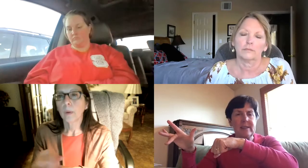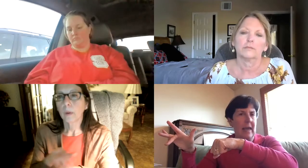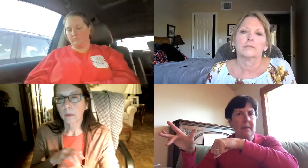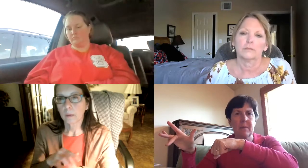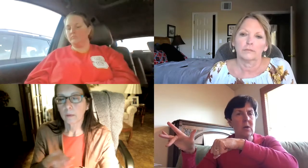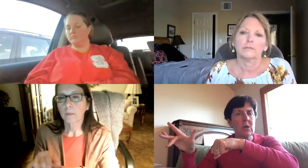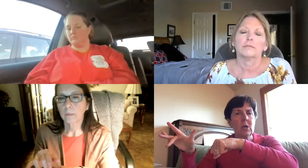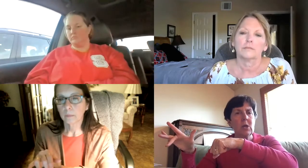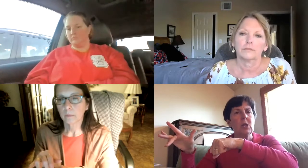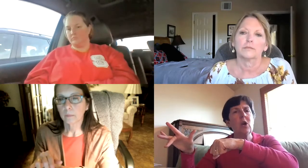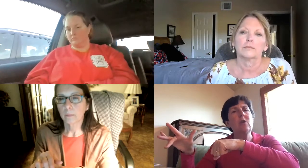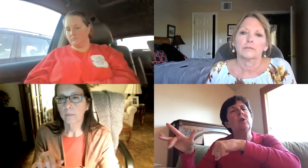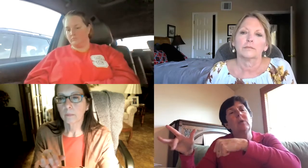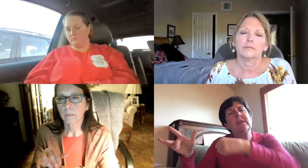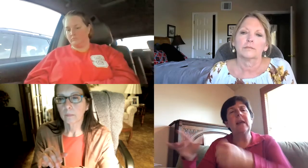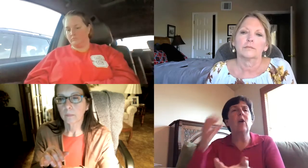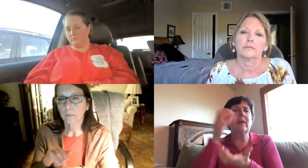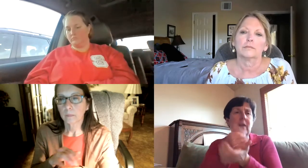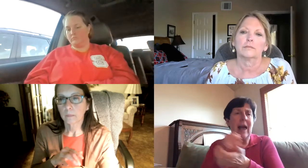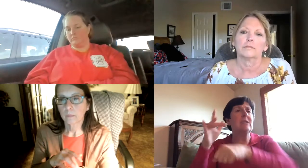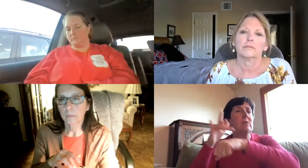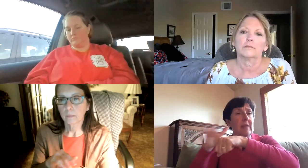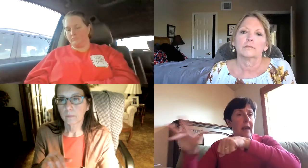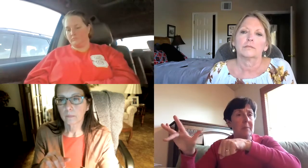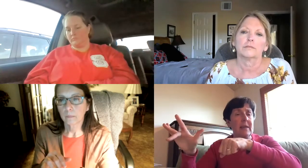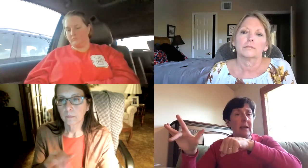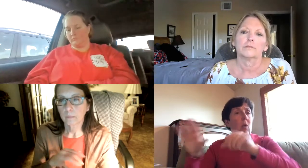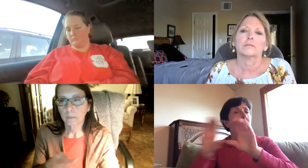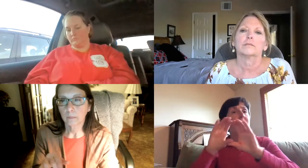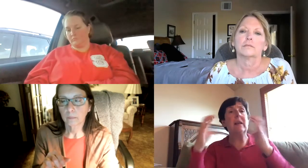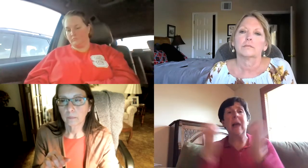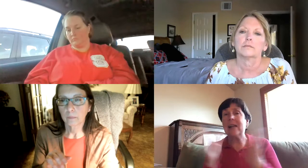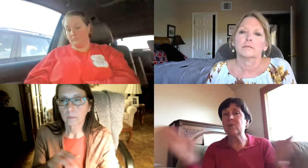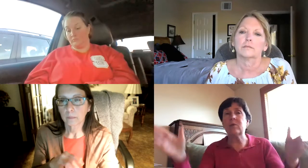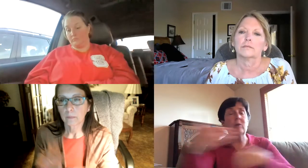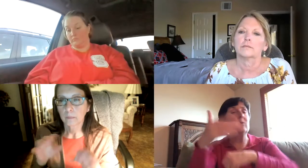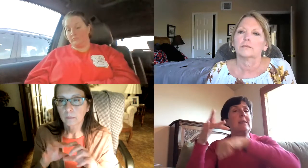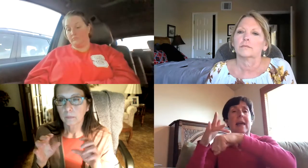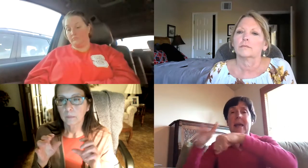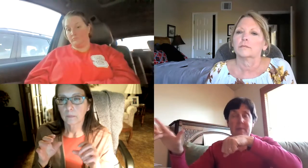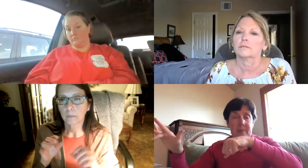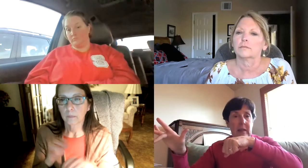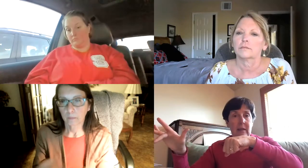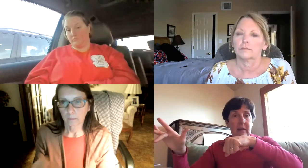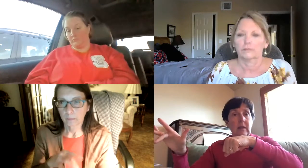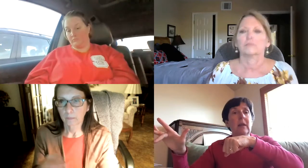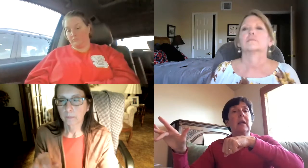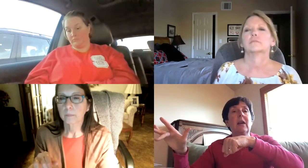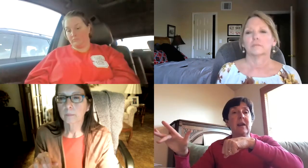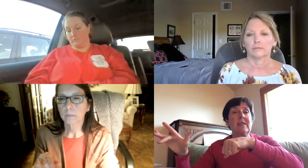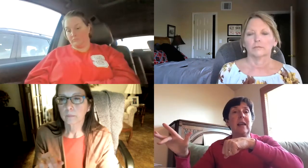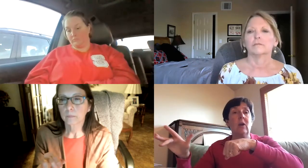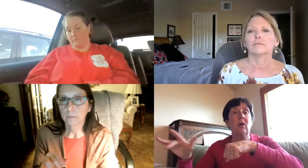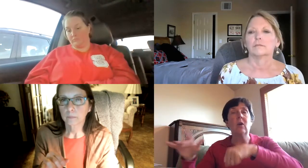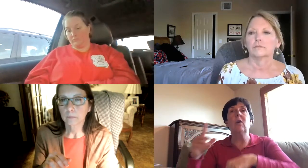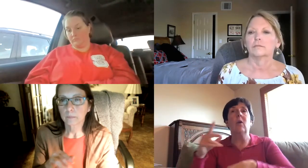the same. So you would say, oh, the glass is empty, or the classroom was empty. If